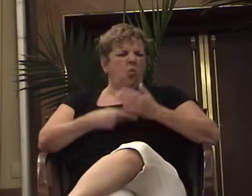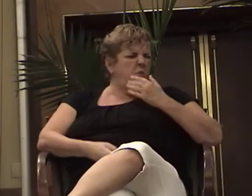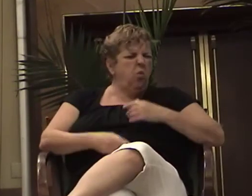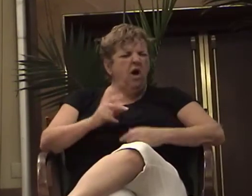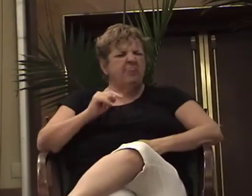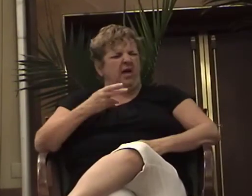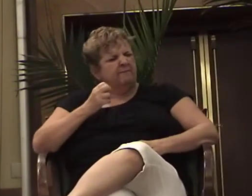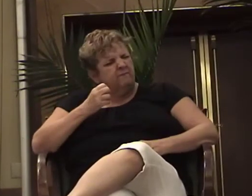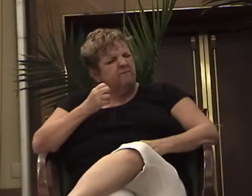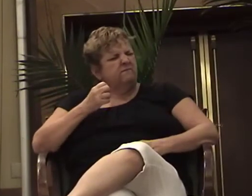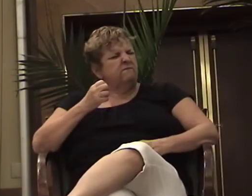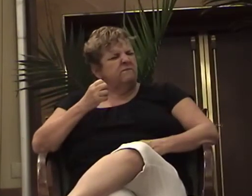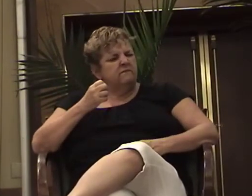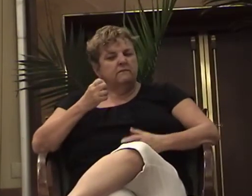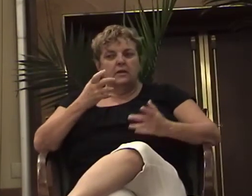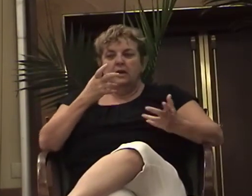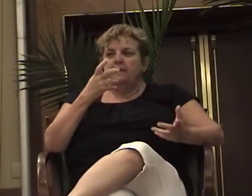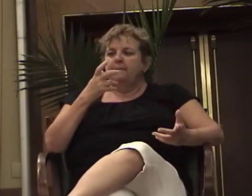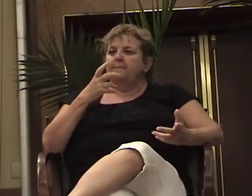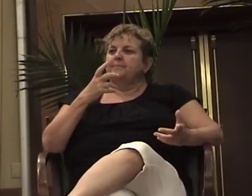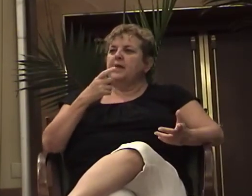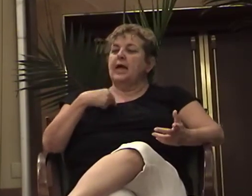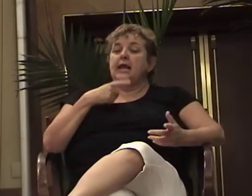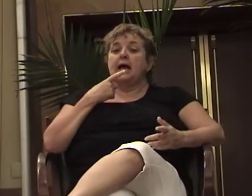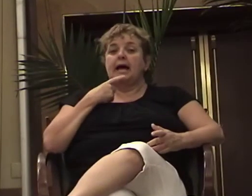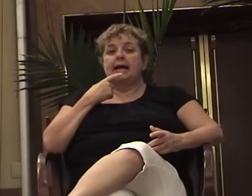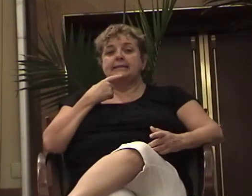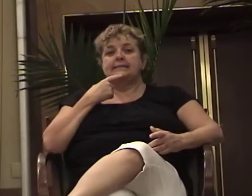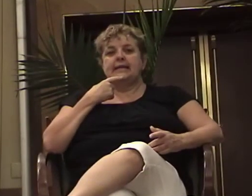and I said, "I will be back for you.